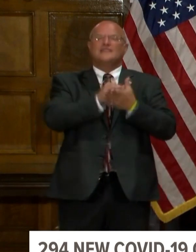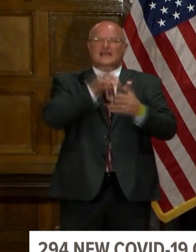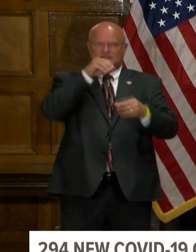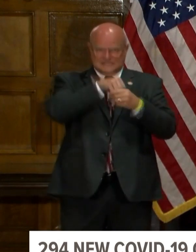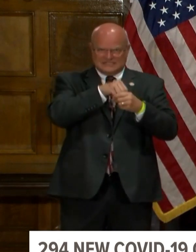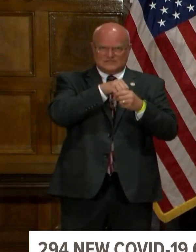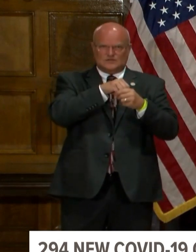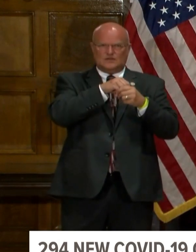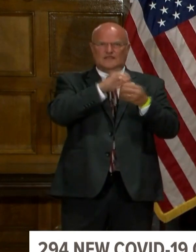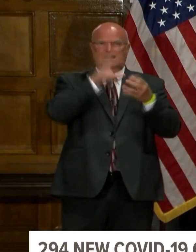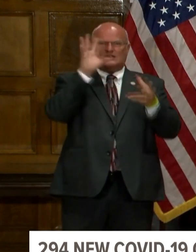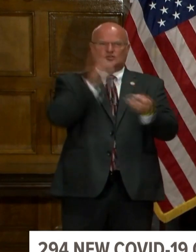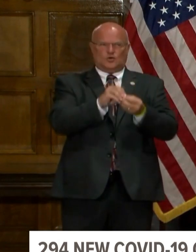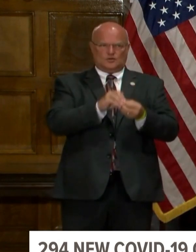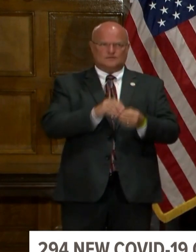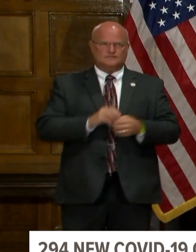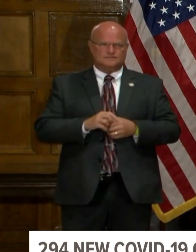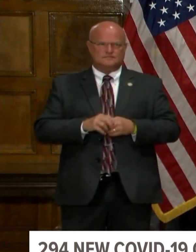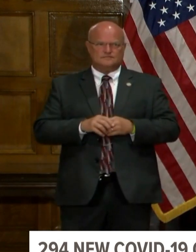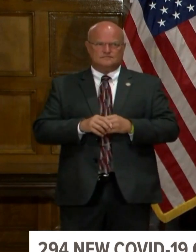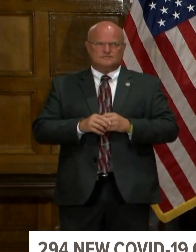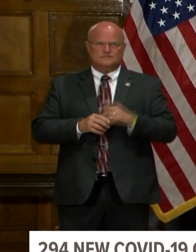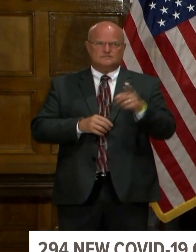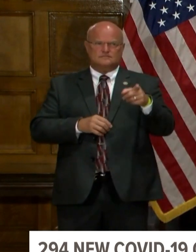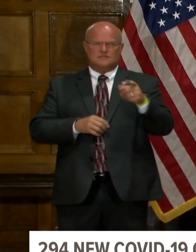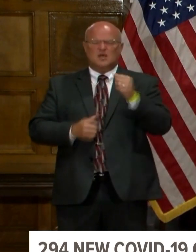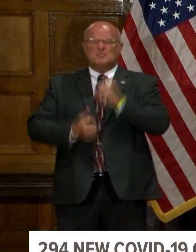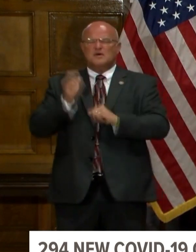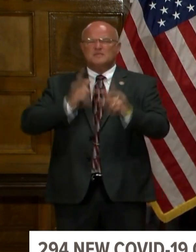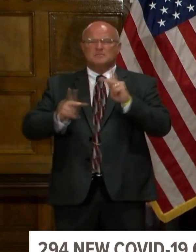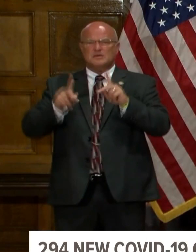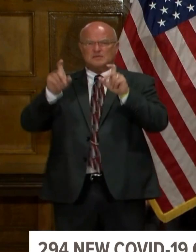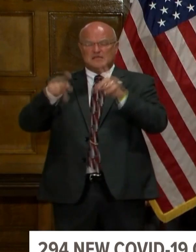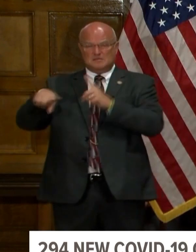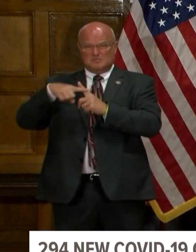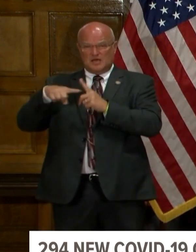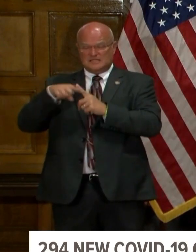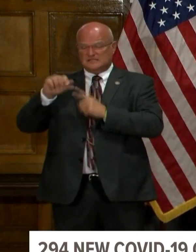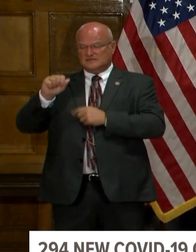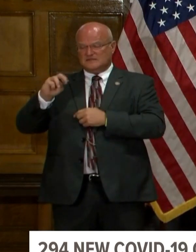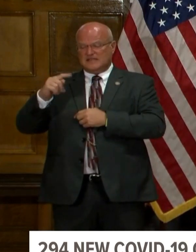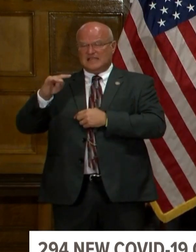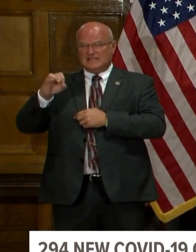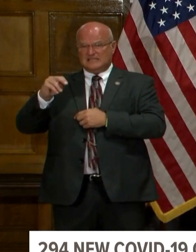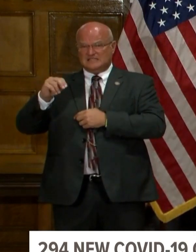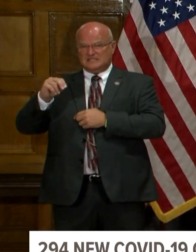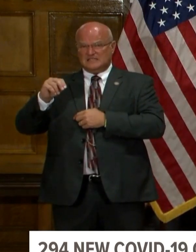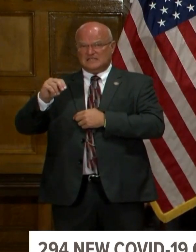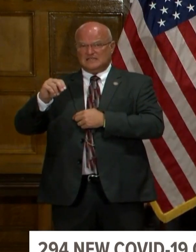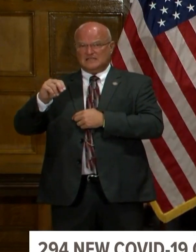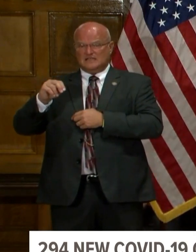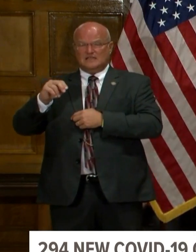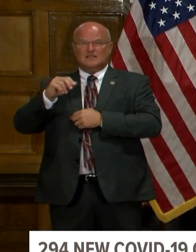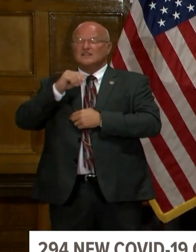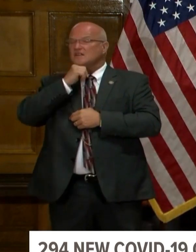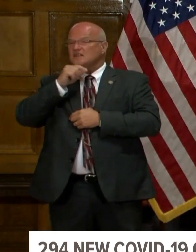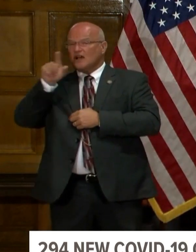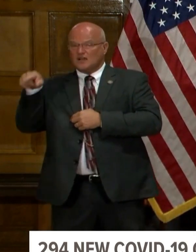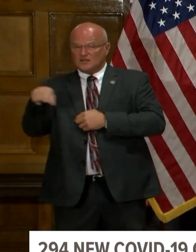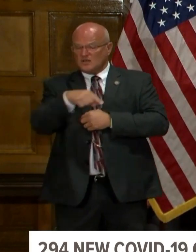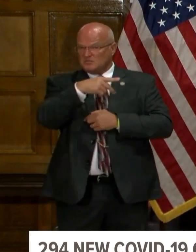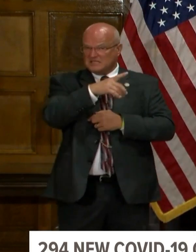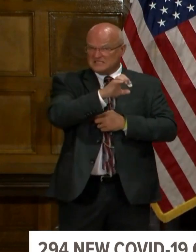goes into that total. But most of the people who get positive antigen tests, it's my understanding, they're not going on to